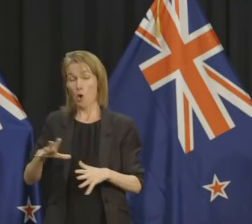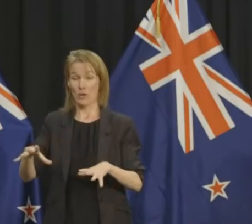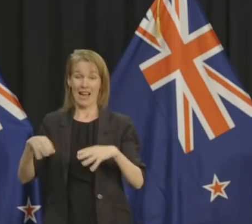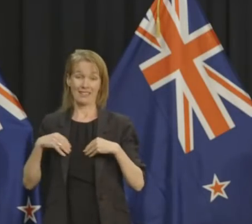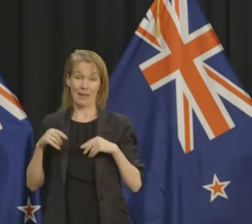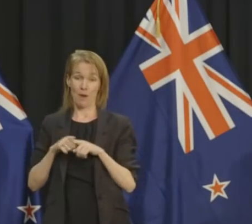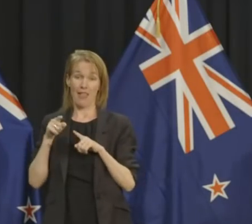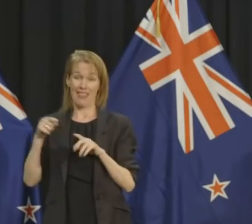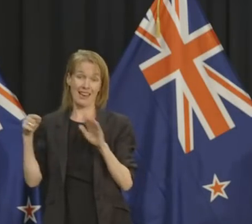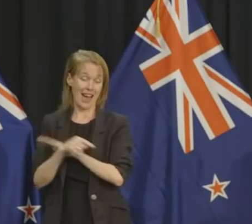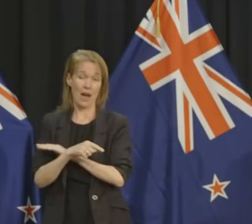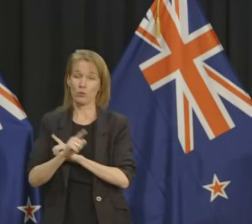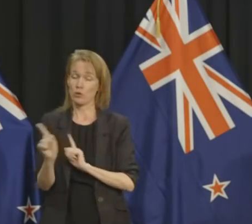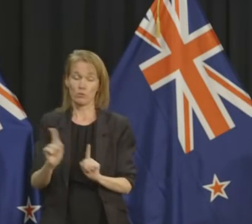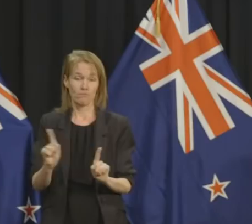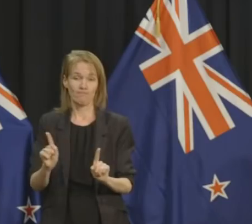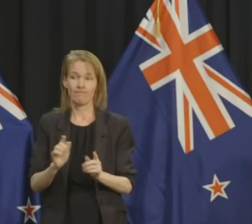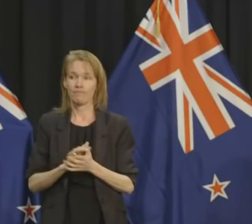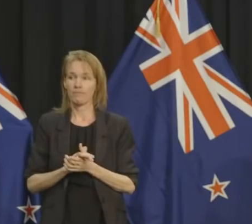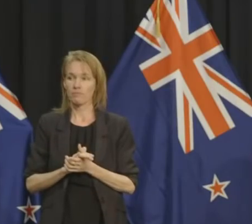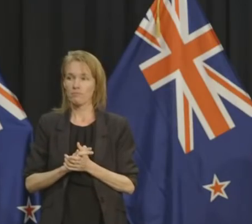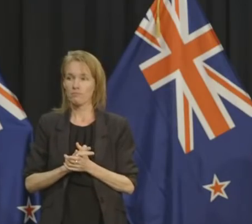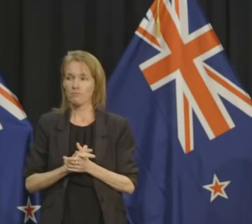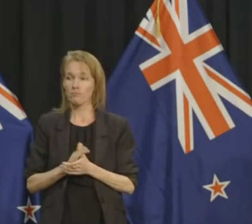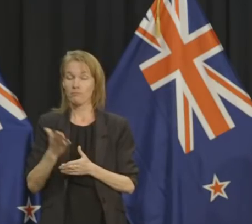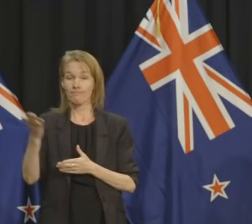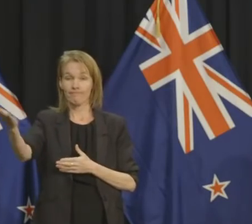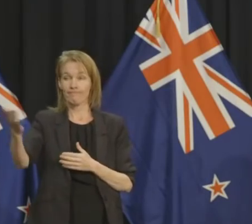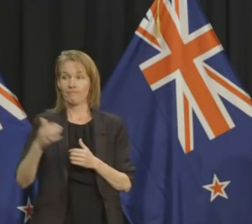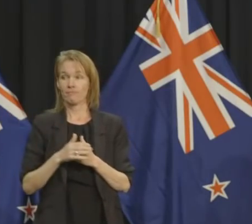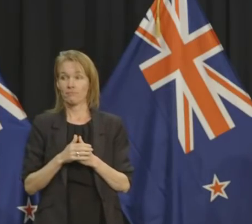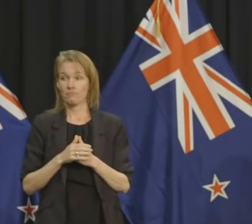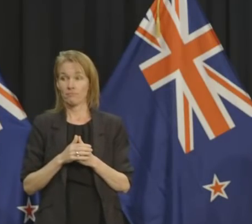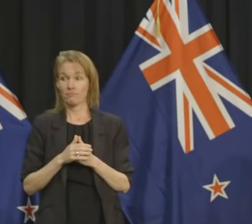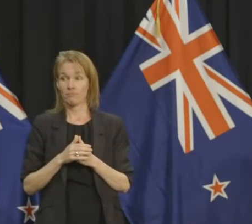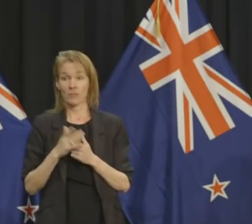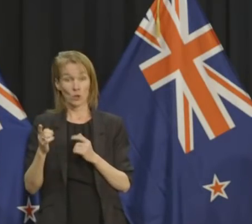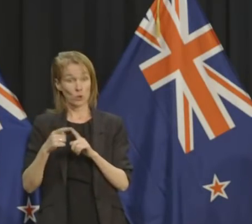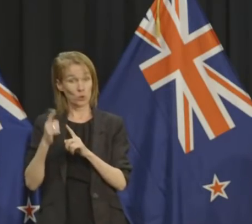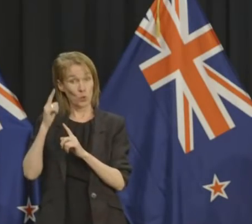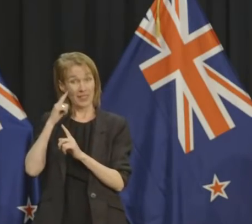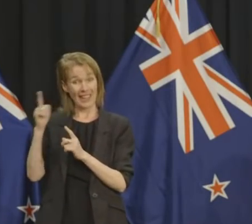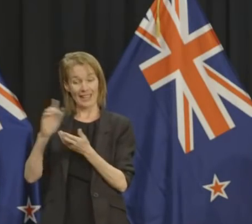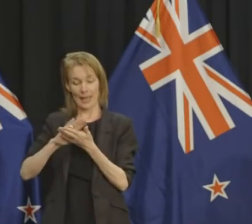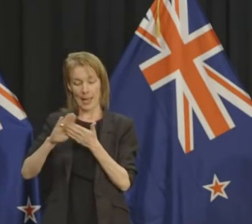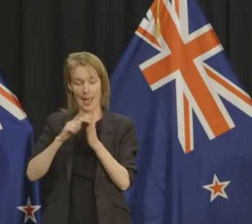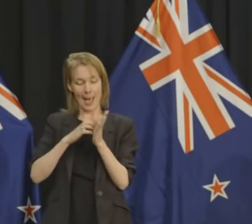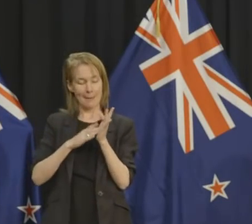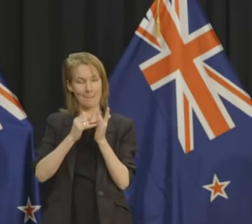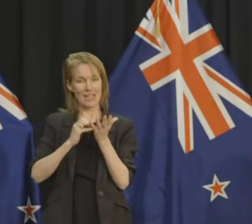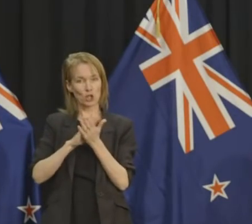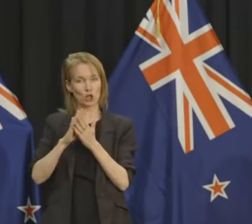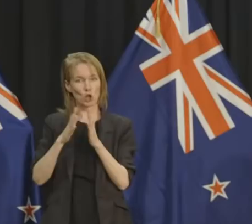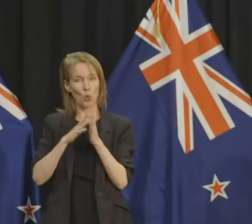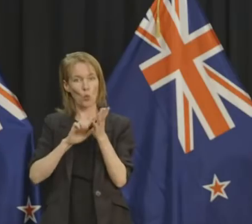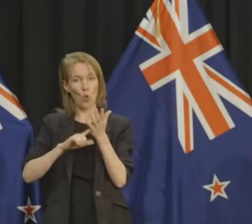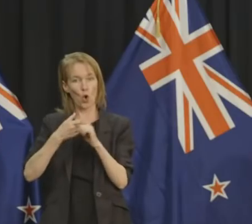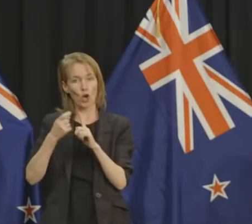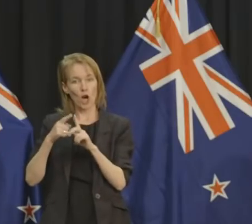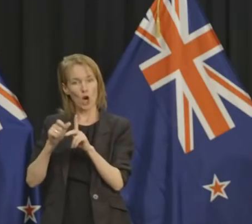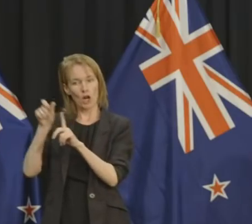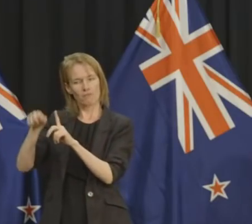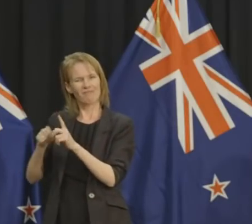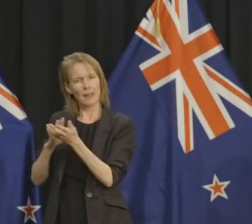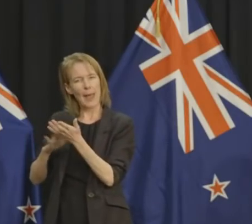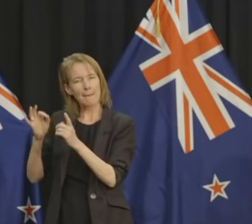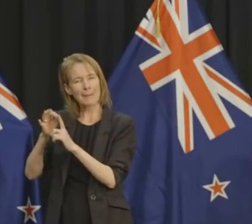of behaviour. Do you think National should be footing the bill for, or Hamish Walker and Michelle Bogue should be footing the bill for the State Services Inquiry?